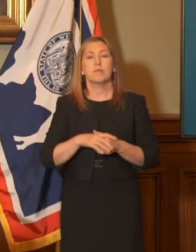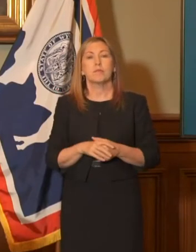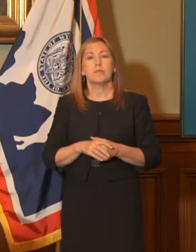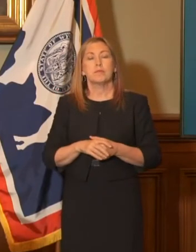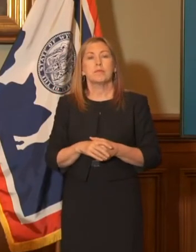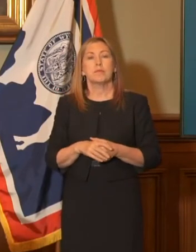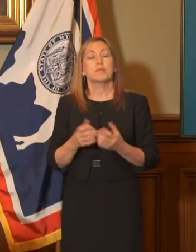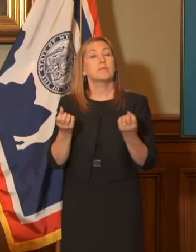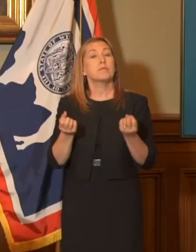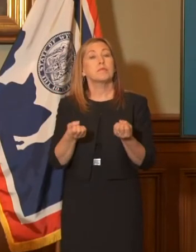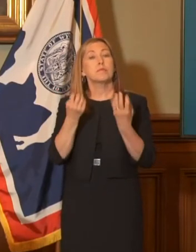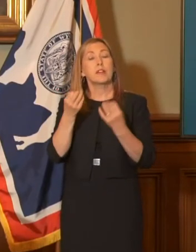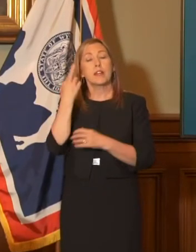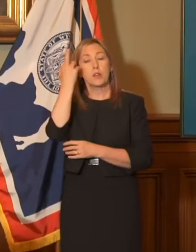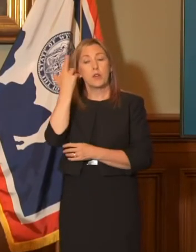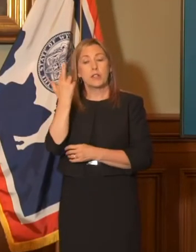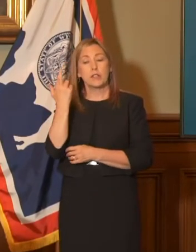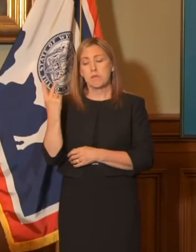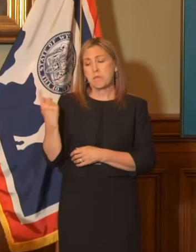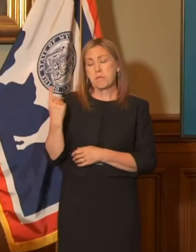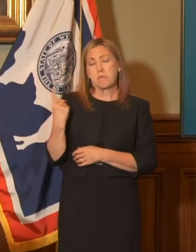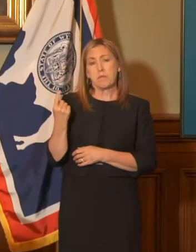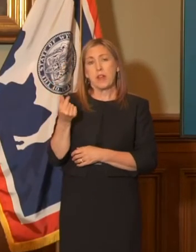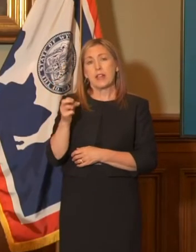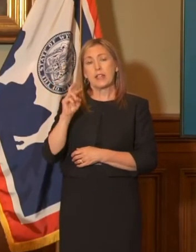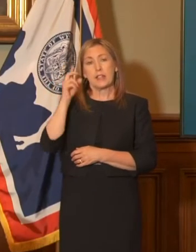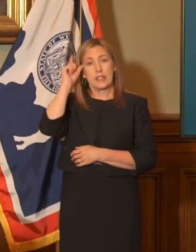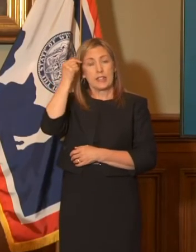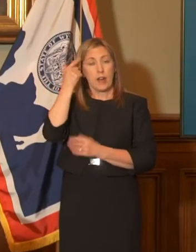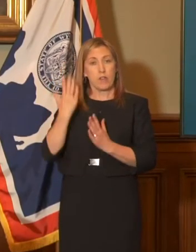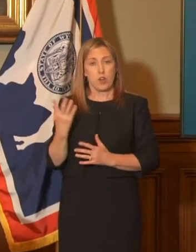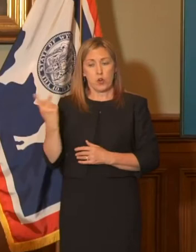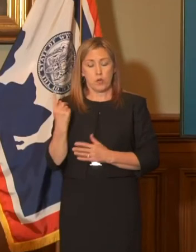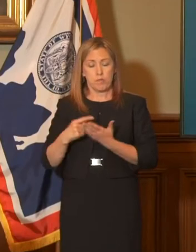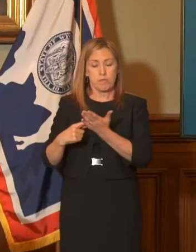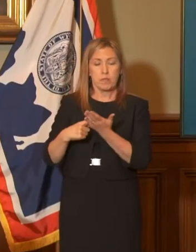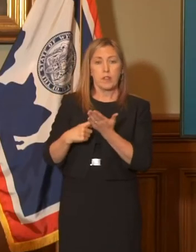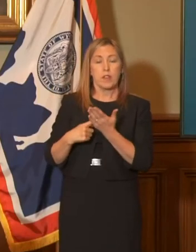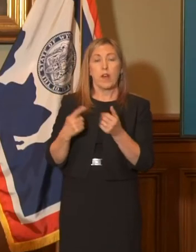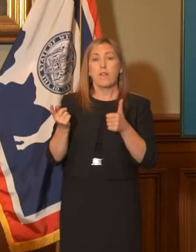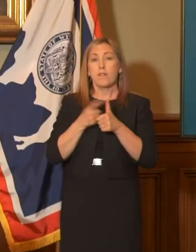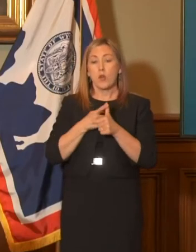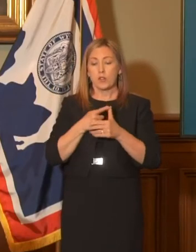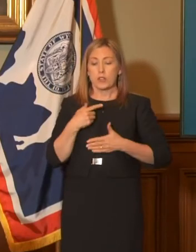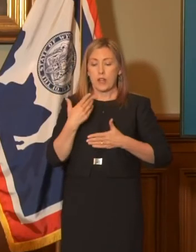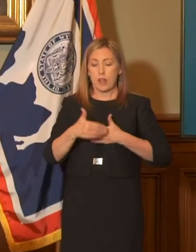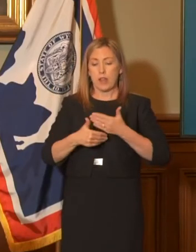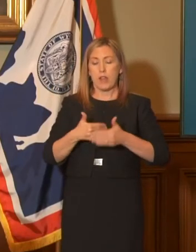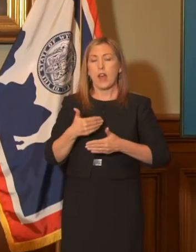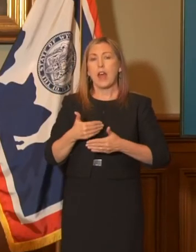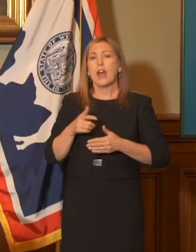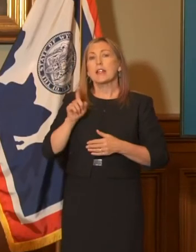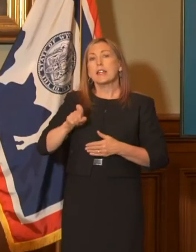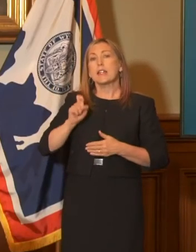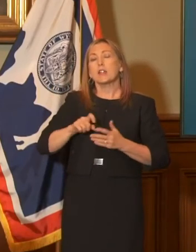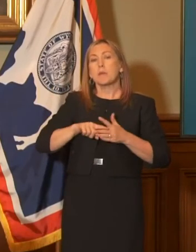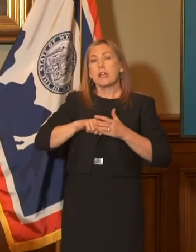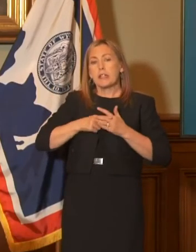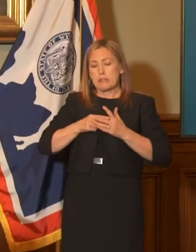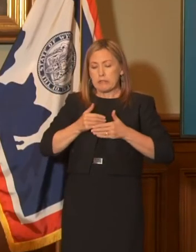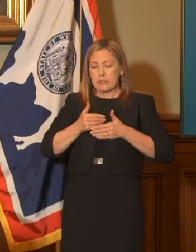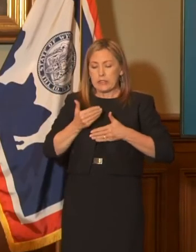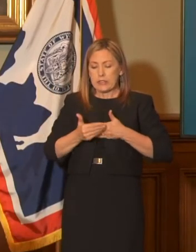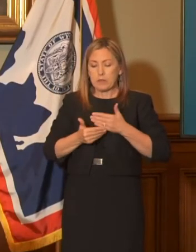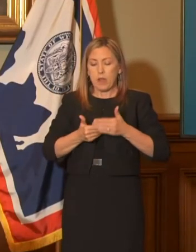many reasons, the governor and I have both talked about this week, our first steps forward needed to be smaller steps that involve